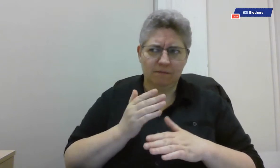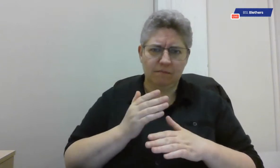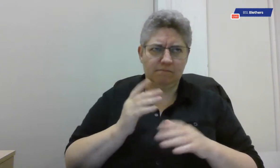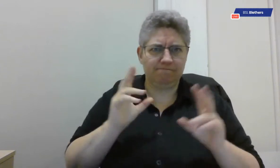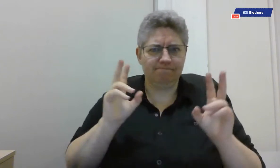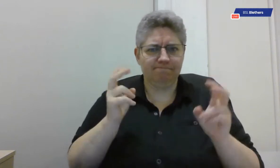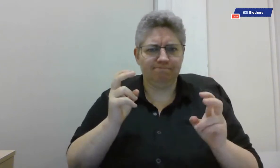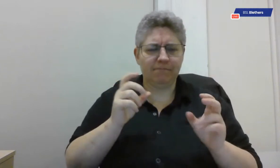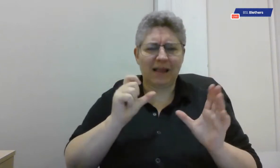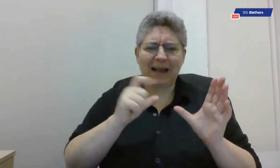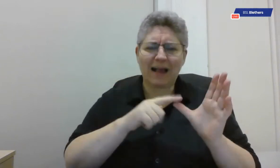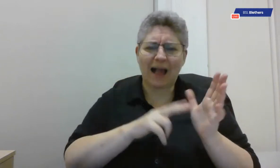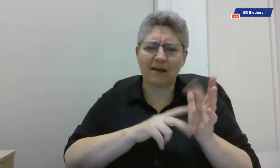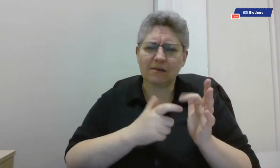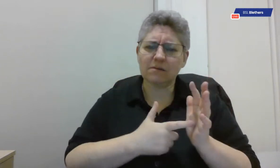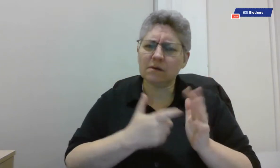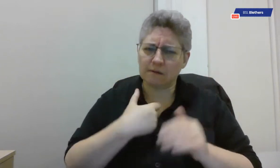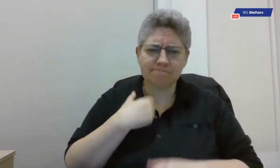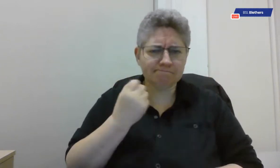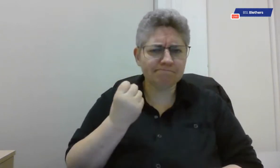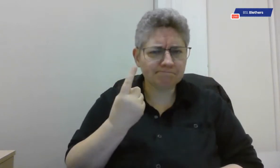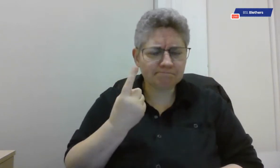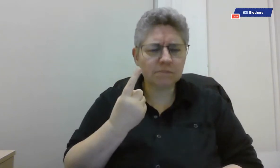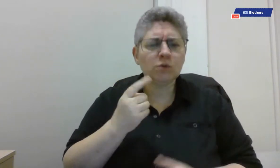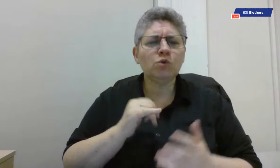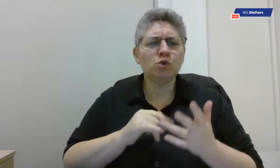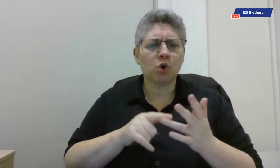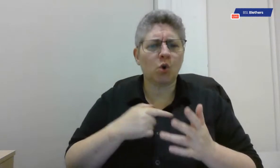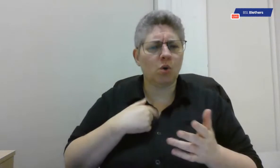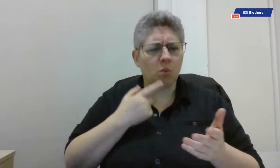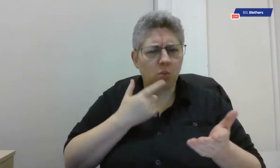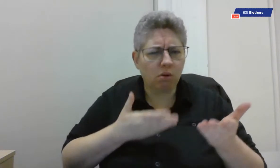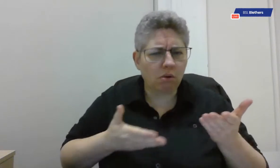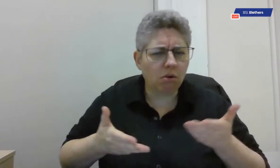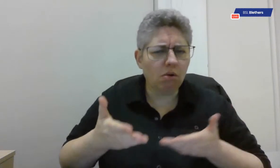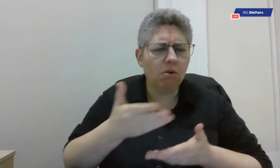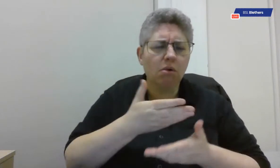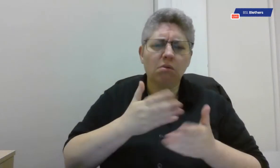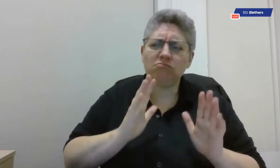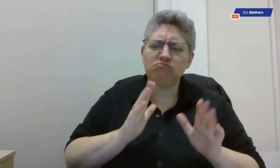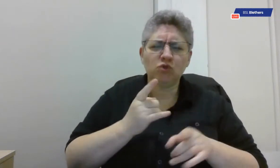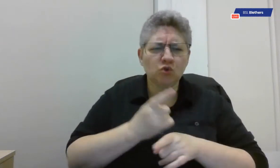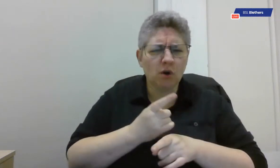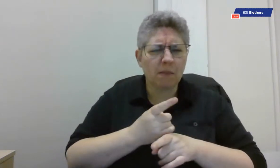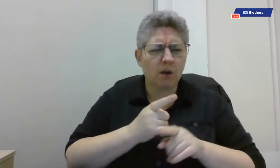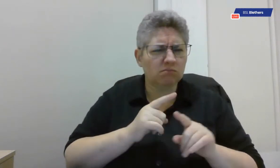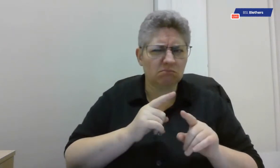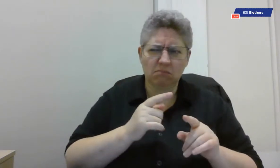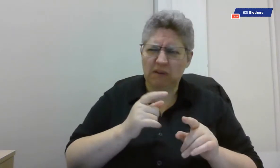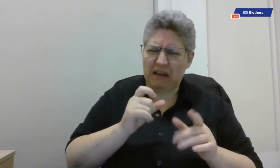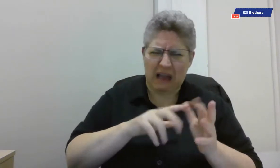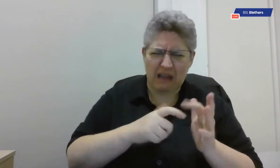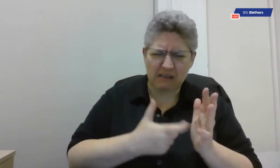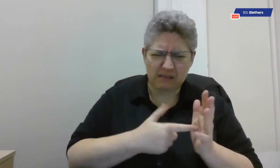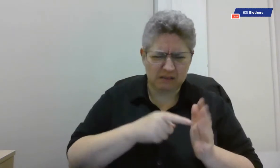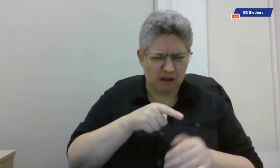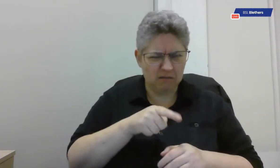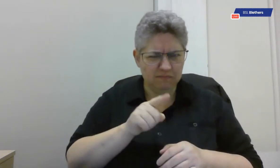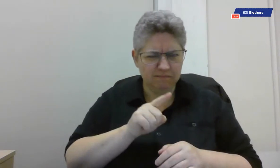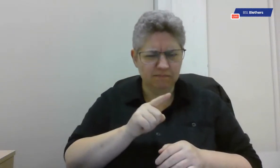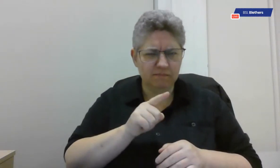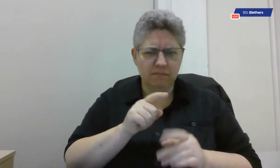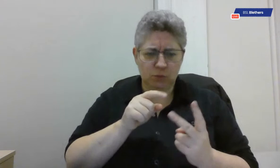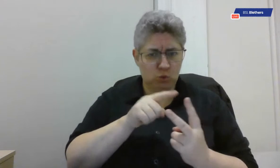Now, I totally appreciate and understand that this is a very sensitive subject for everyone. So,